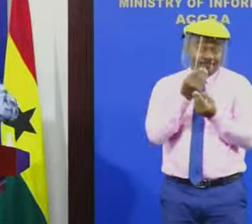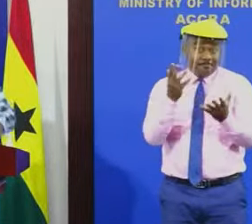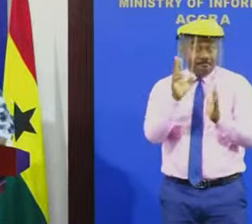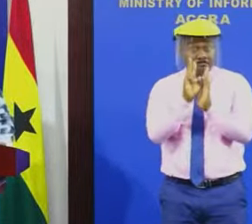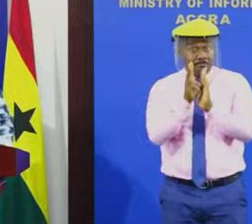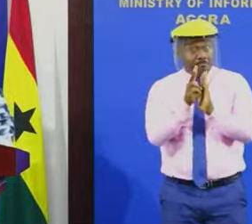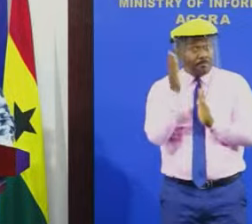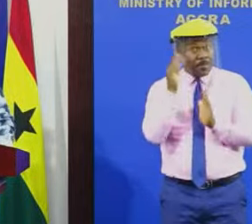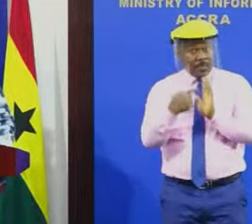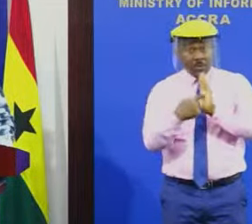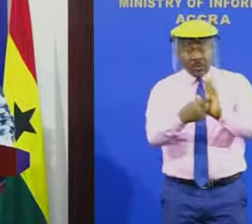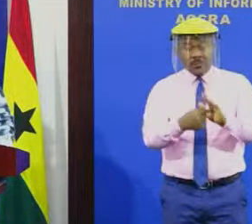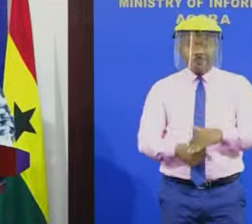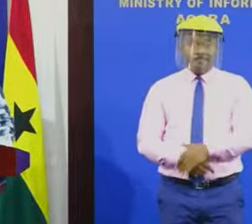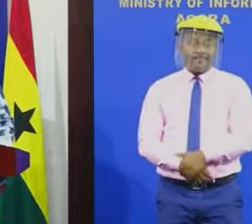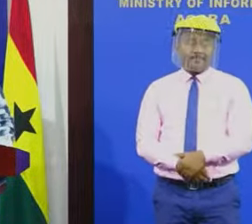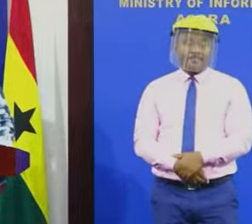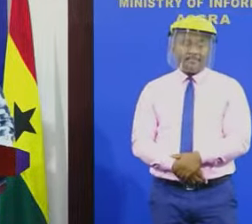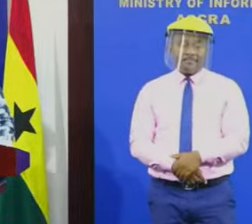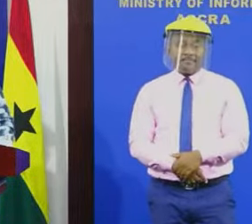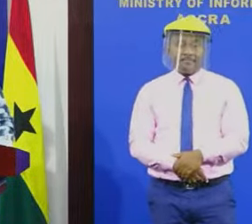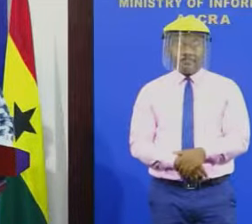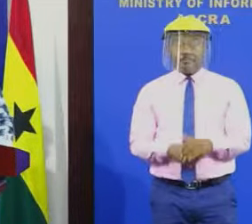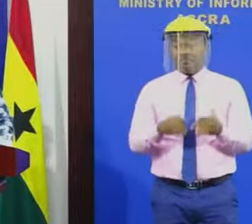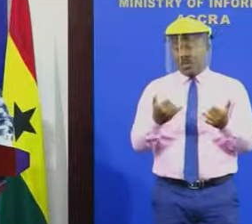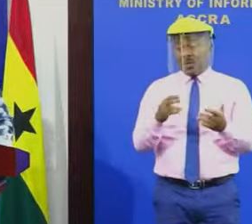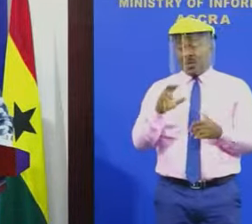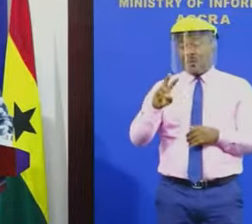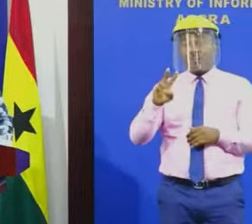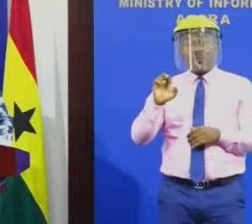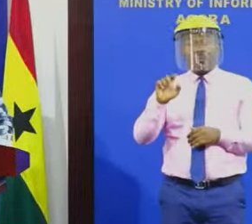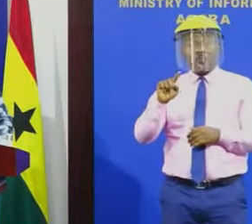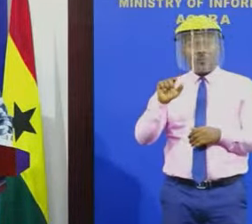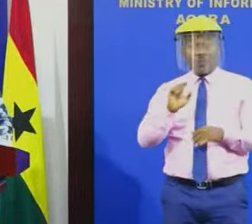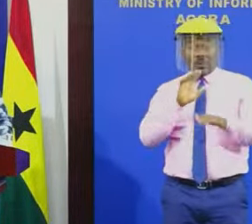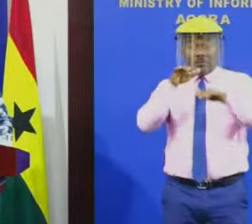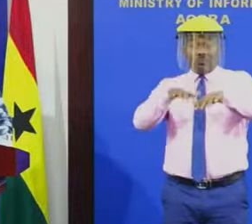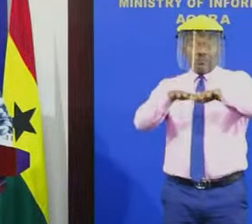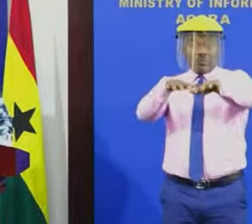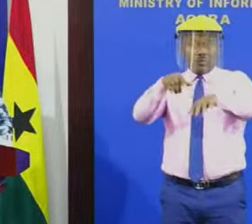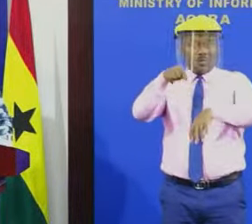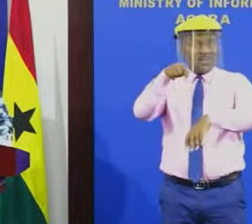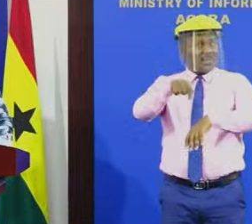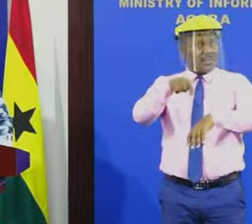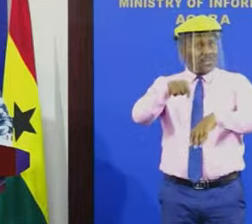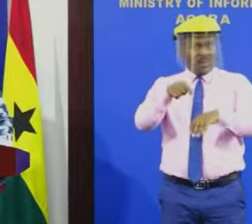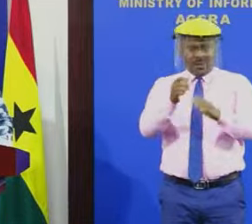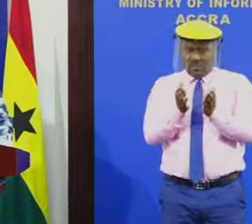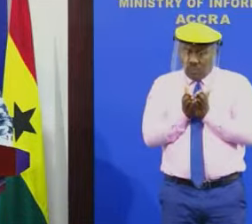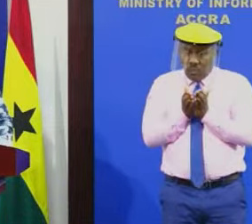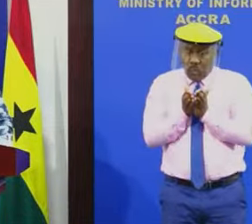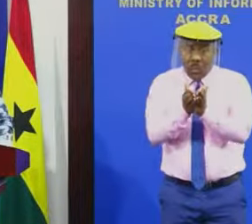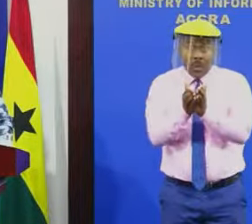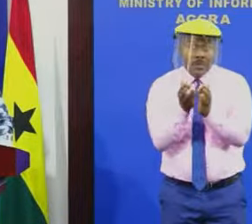we have ensured the safety of navigation on the Volta Lake. Again, we have been able to do this exercise to